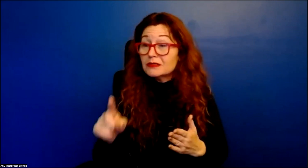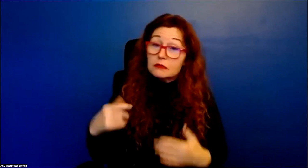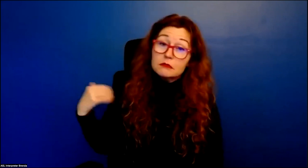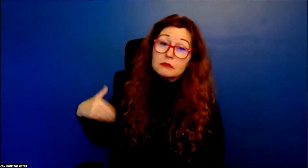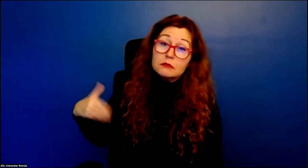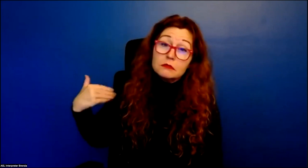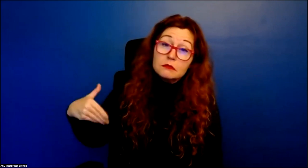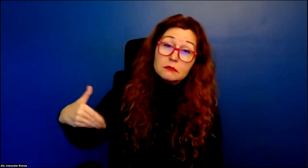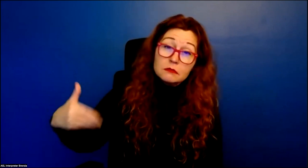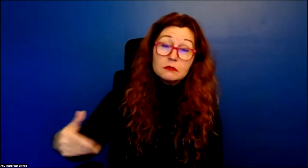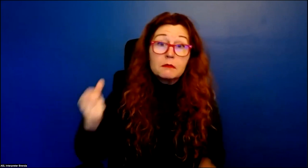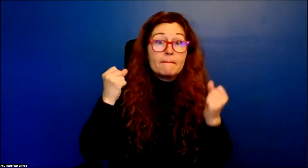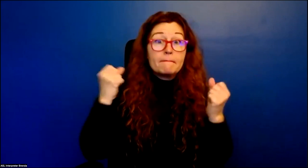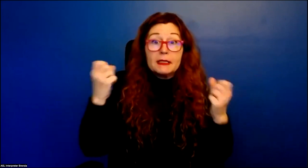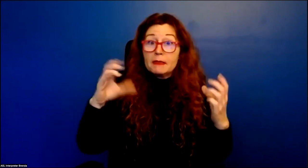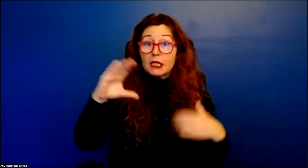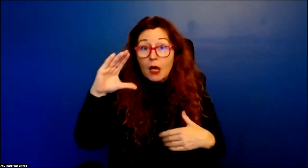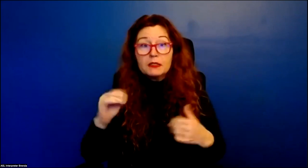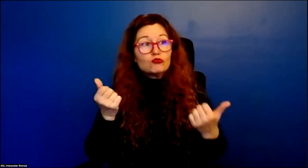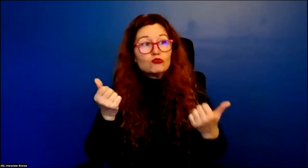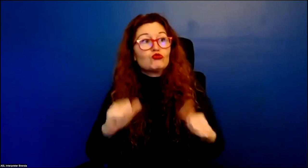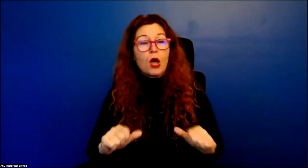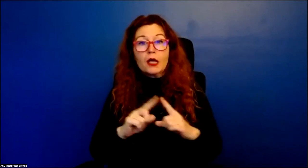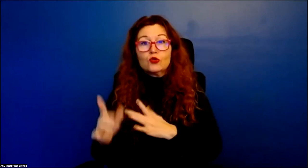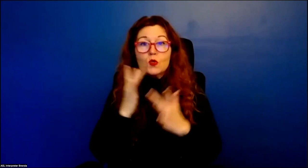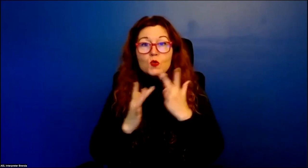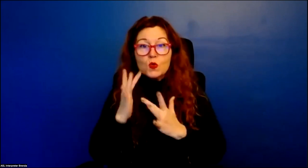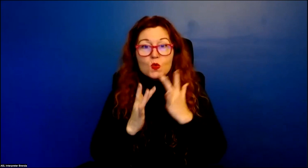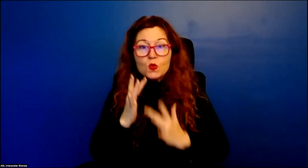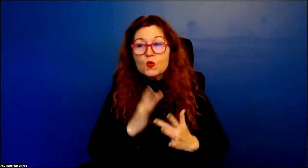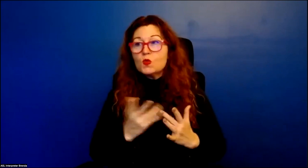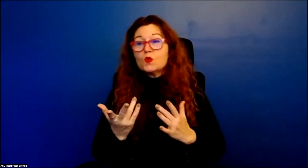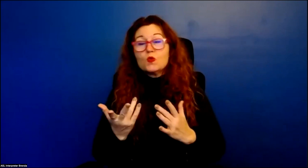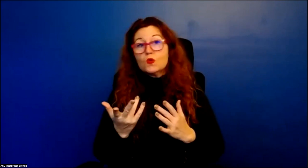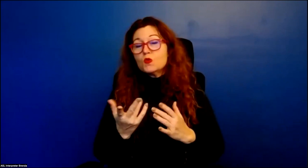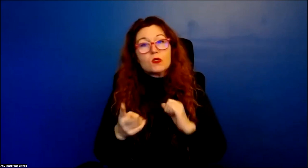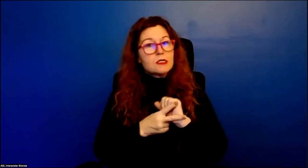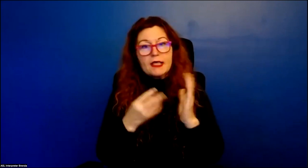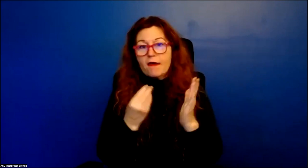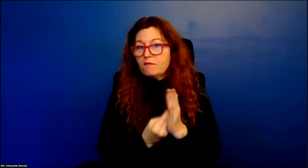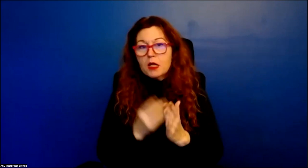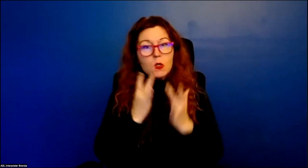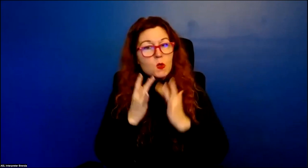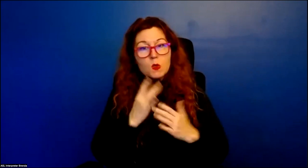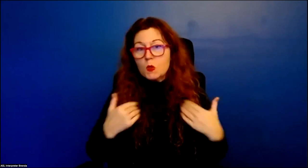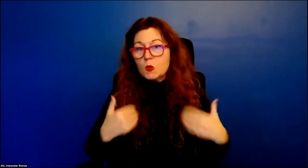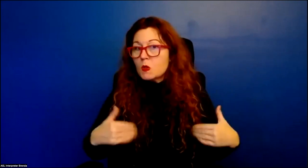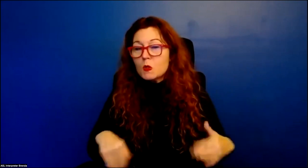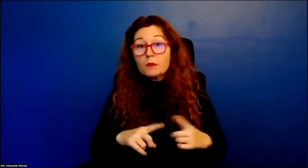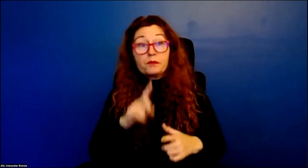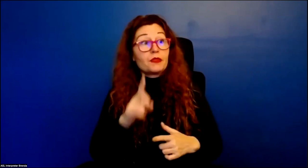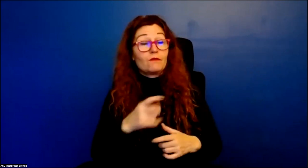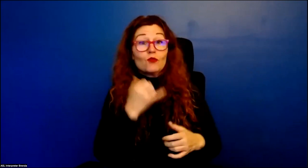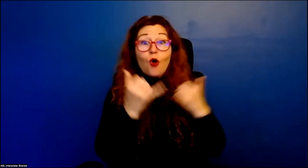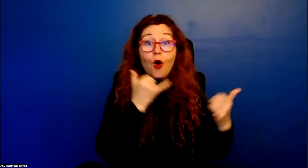things cheaper. They want to not reply to you when you're reaching support. They don't want you to speak to a human being. When you want to buy a product,